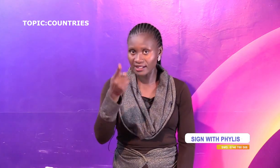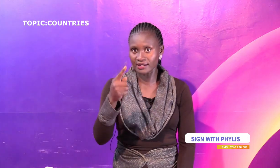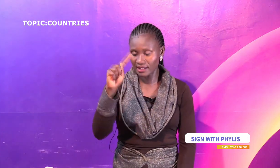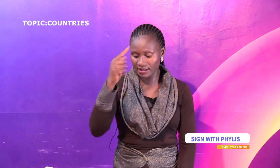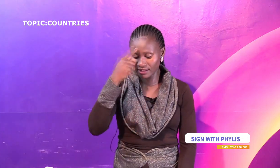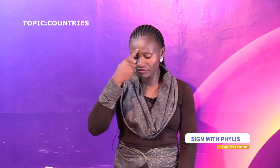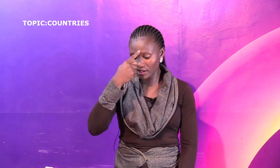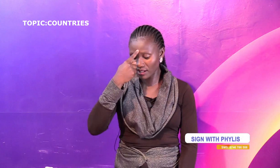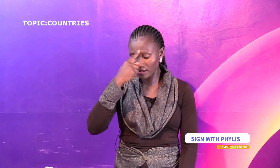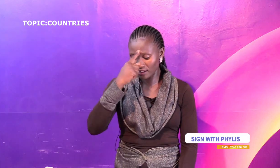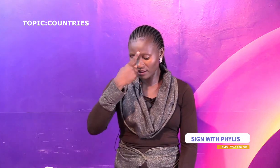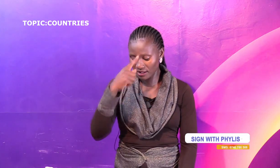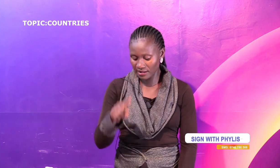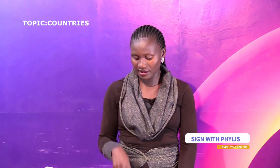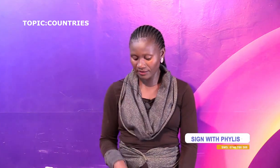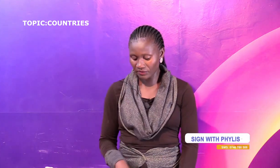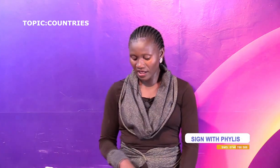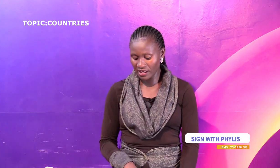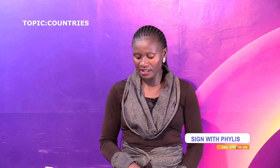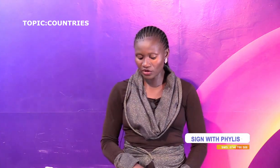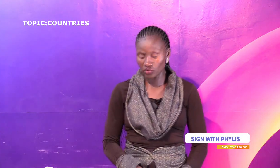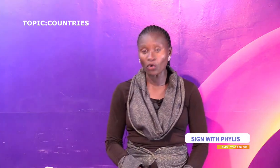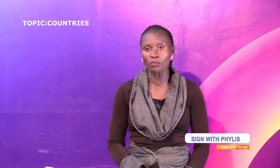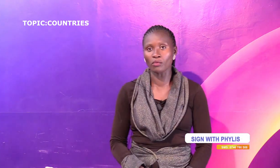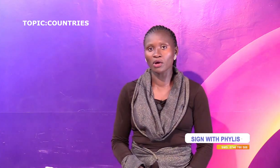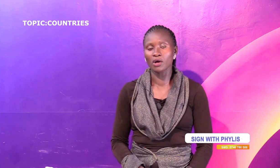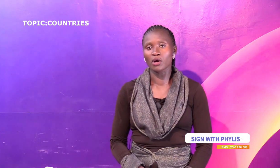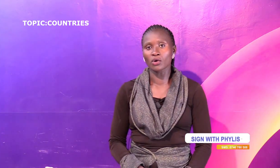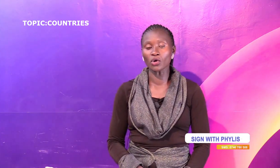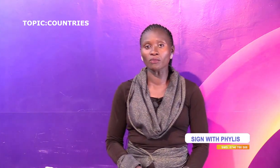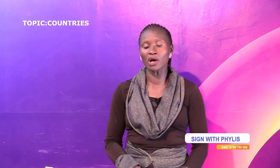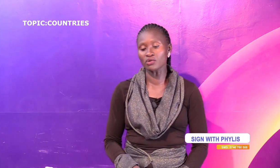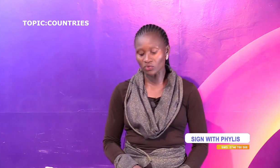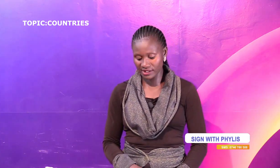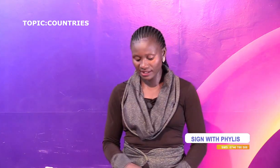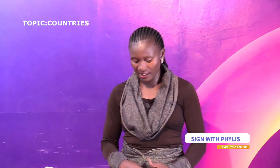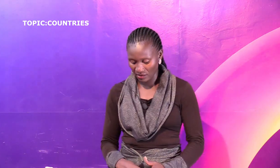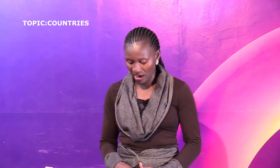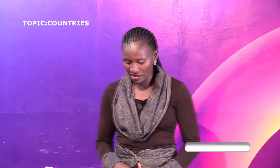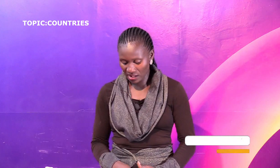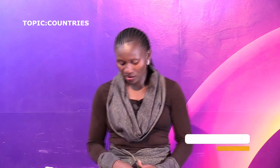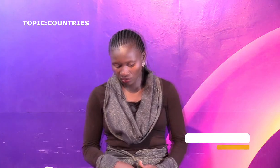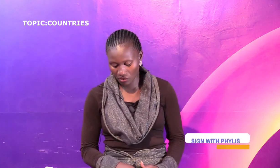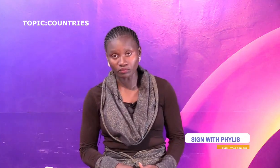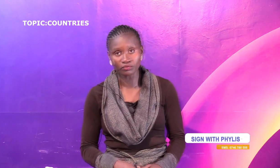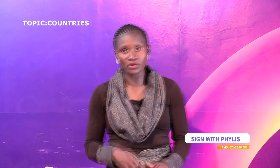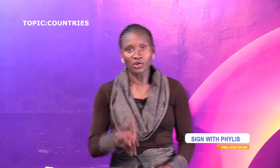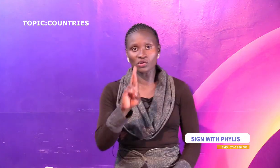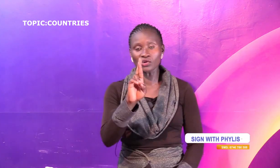this, being Indian. And then Rome, Rome. How do we sign the word Rome? You use letter